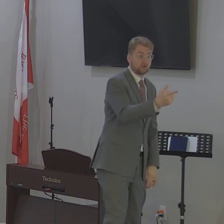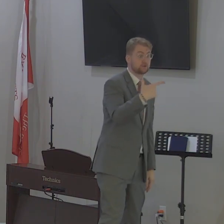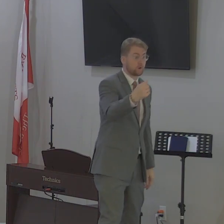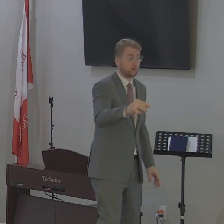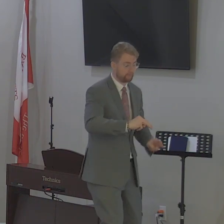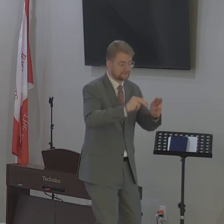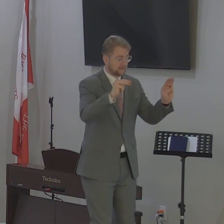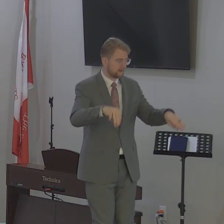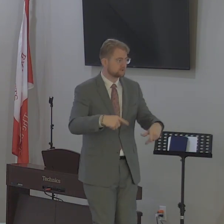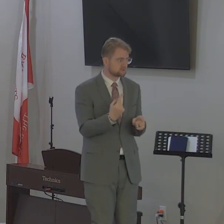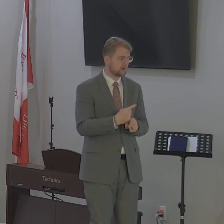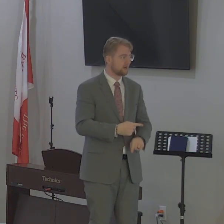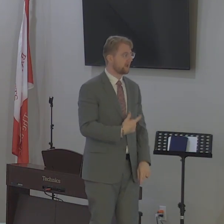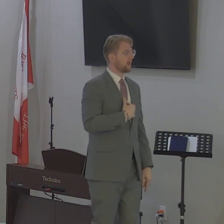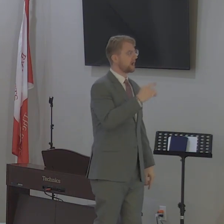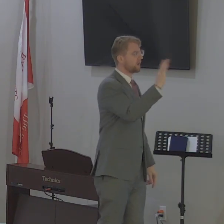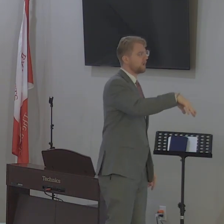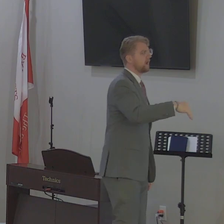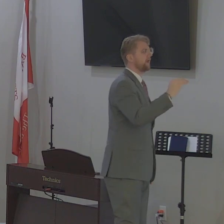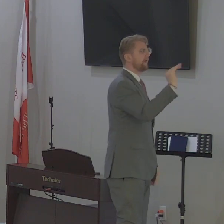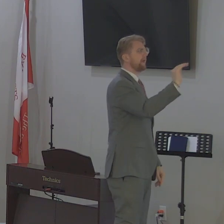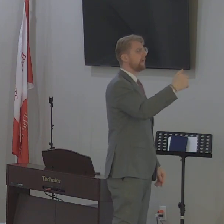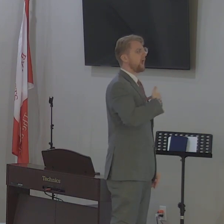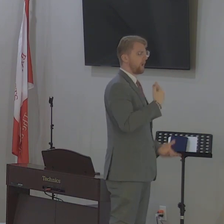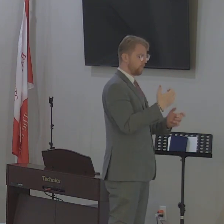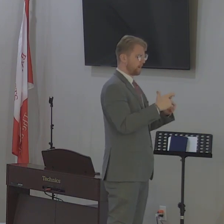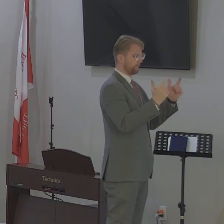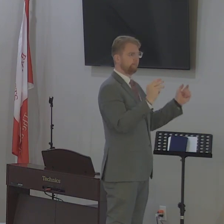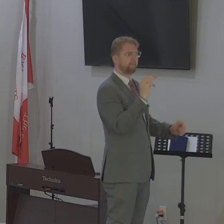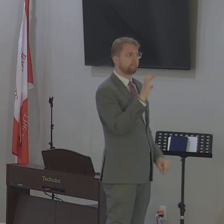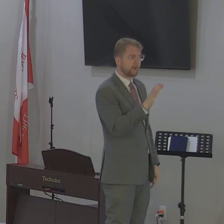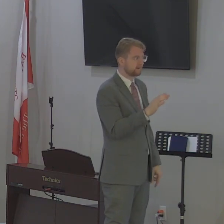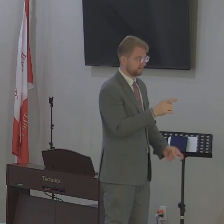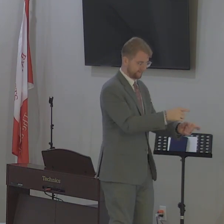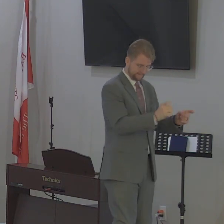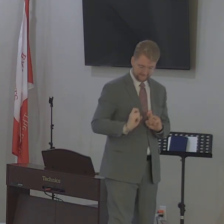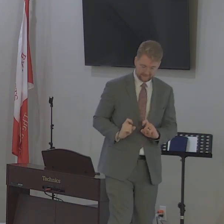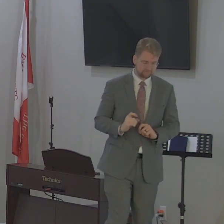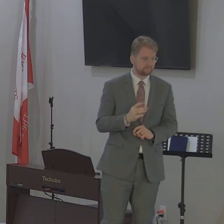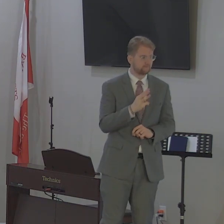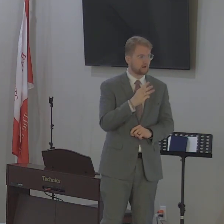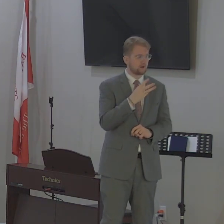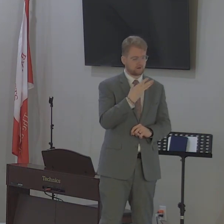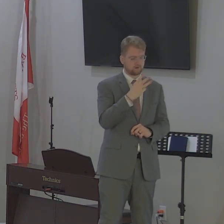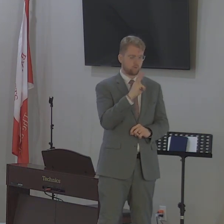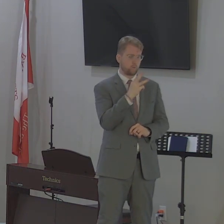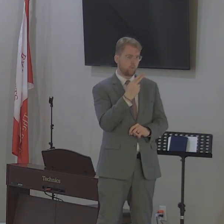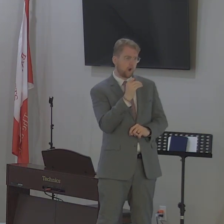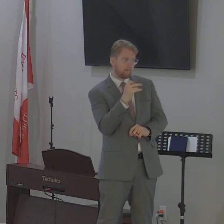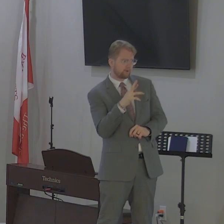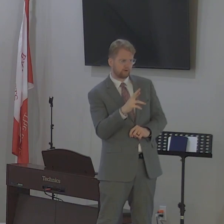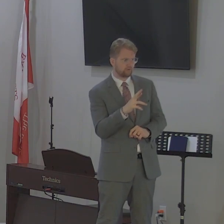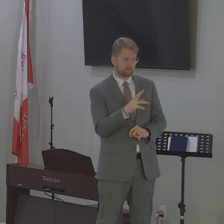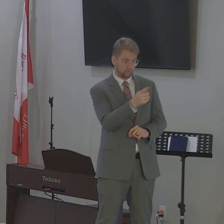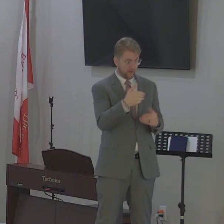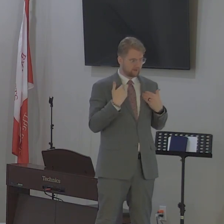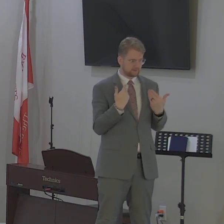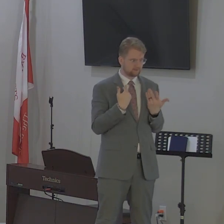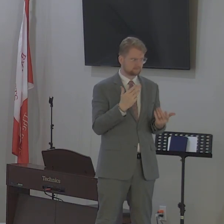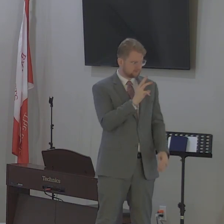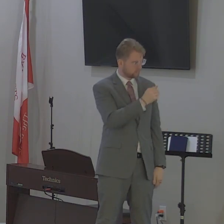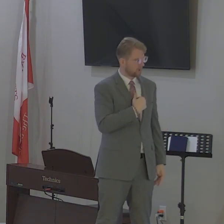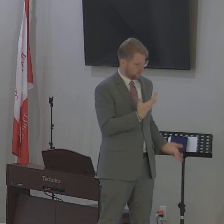McDonald's and you end up with a Whopper, are you going to be happy? No. We would say, okay, all of these things make sense. But then when it comes